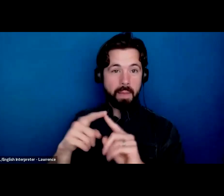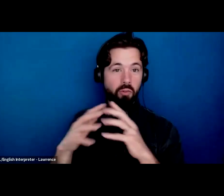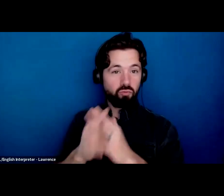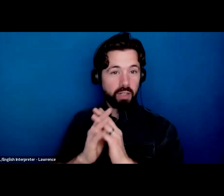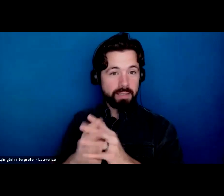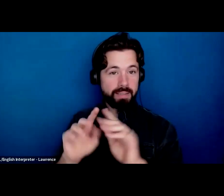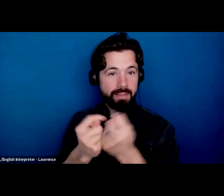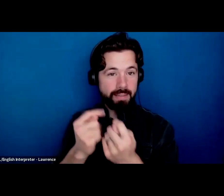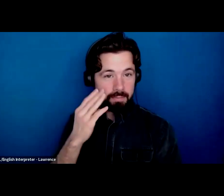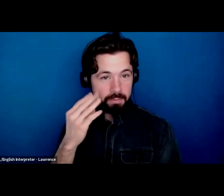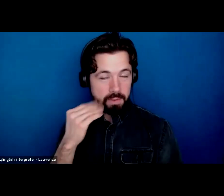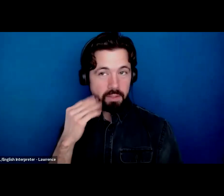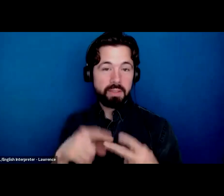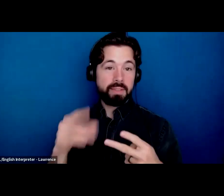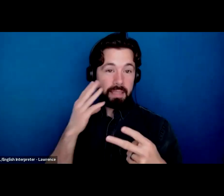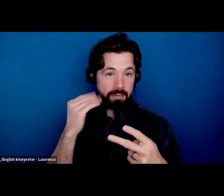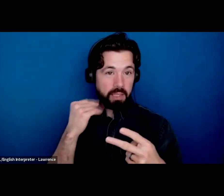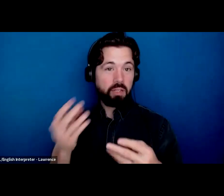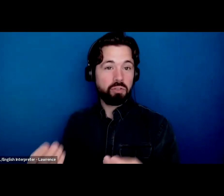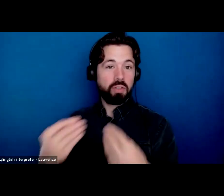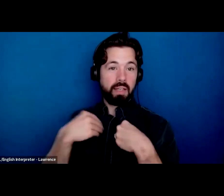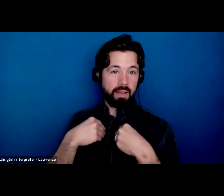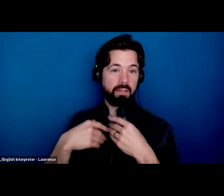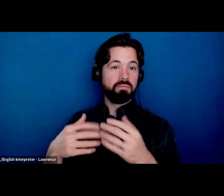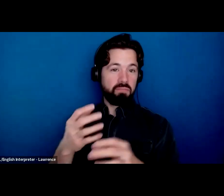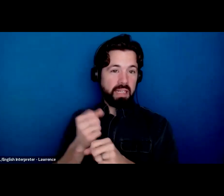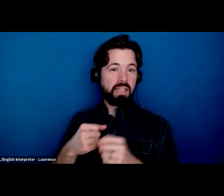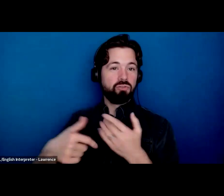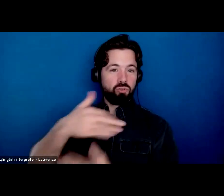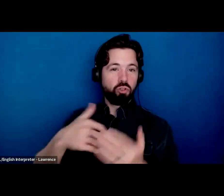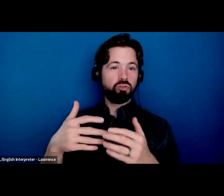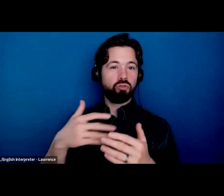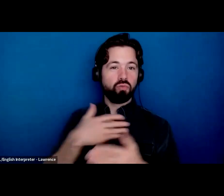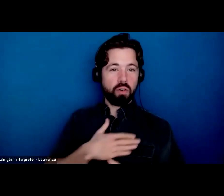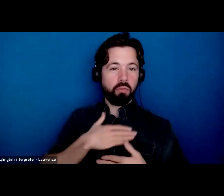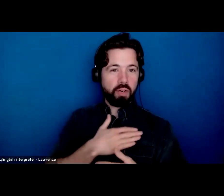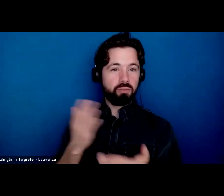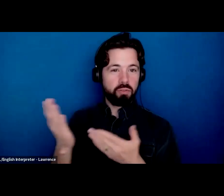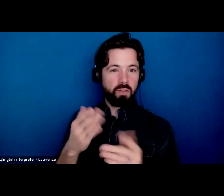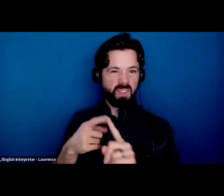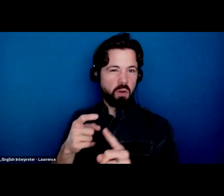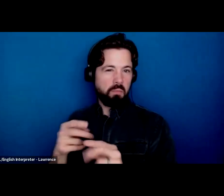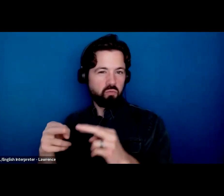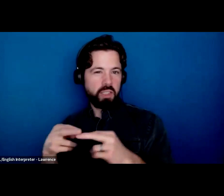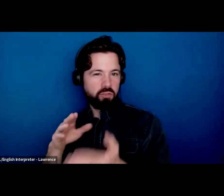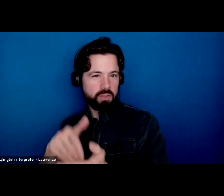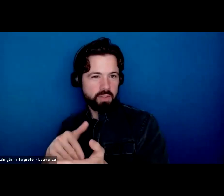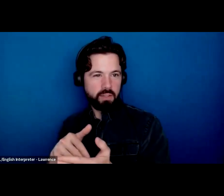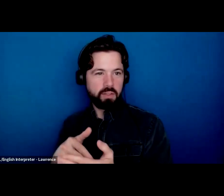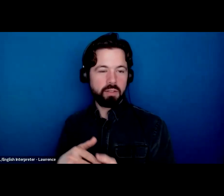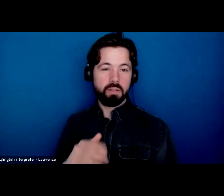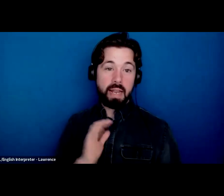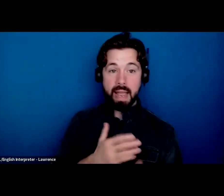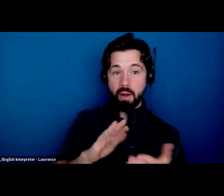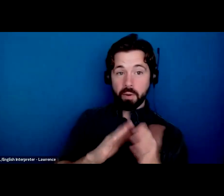his experiences receiving social recreation services from his regional center. And certainly for us in community